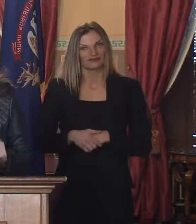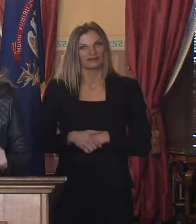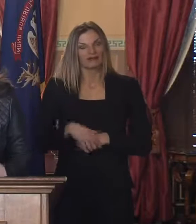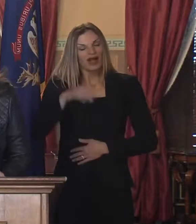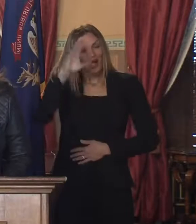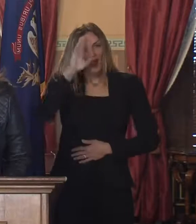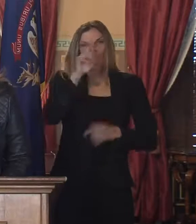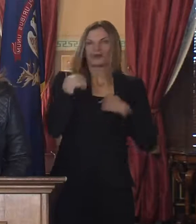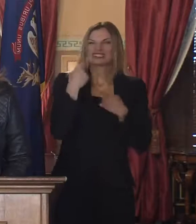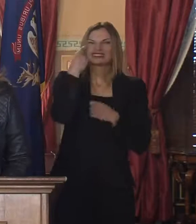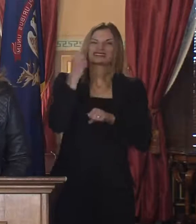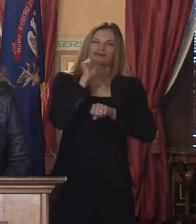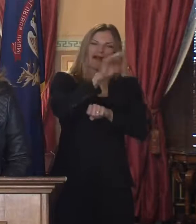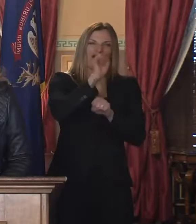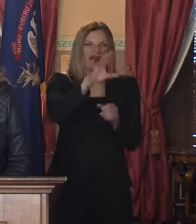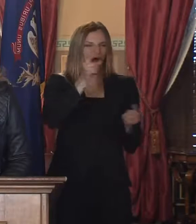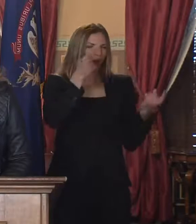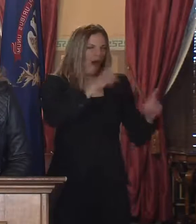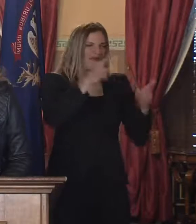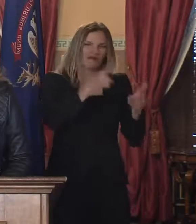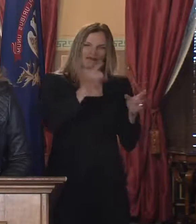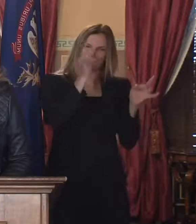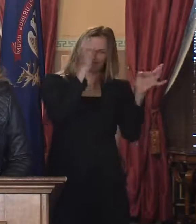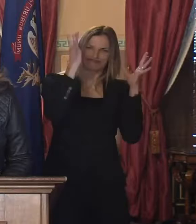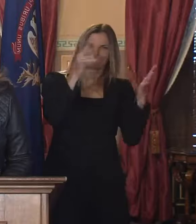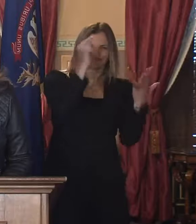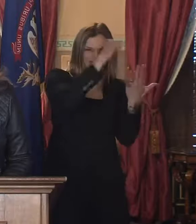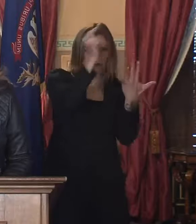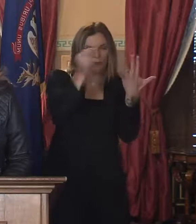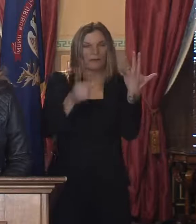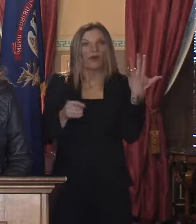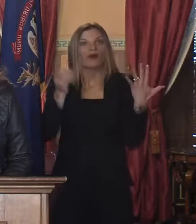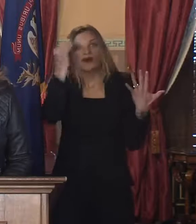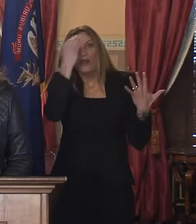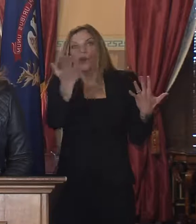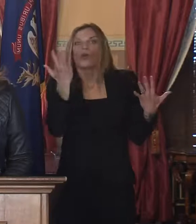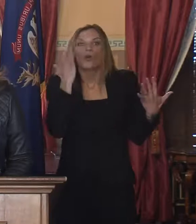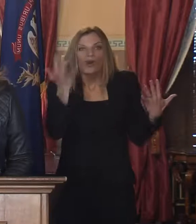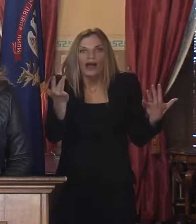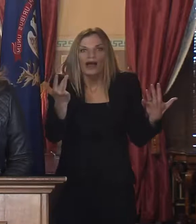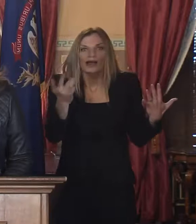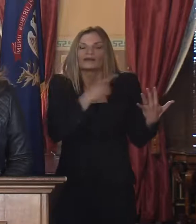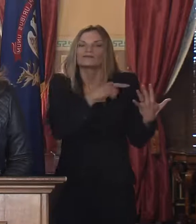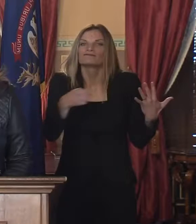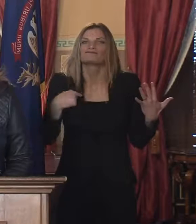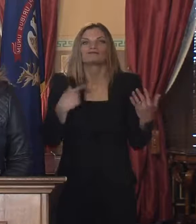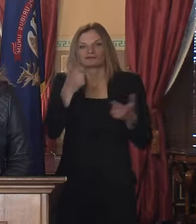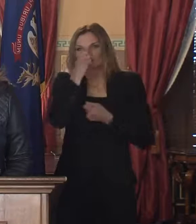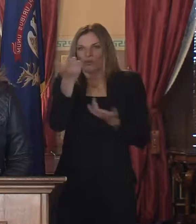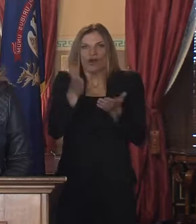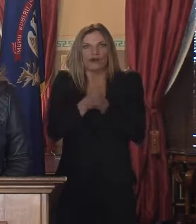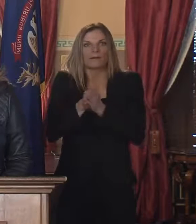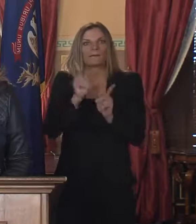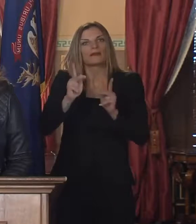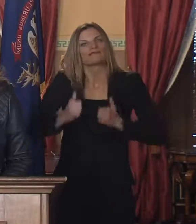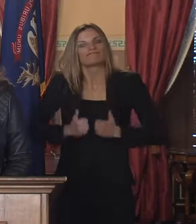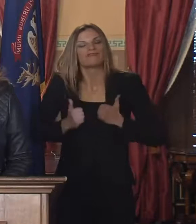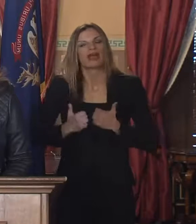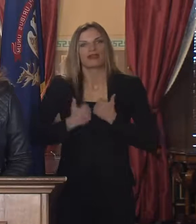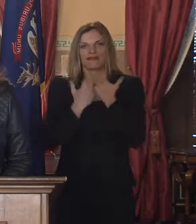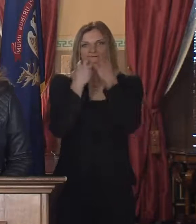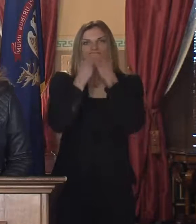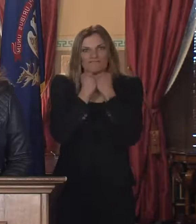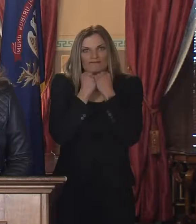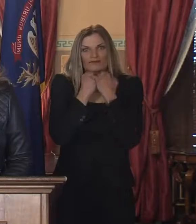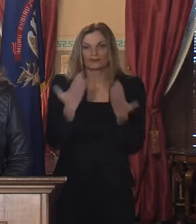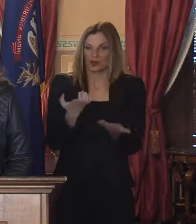saved thousands of lives. We have one of the strongest economic recoveries in the nation.